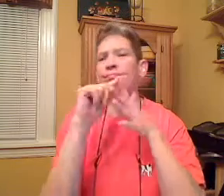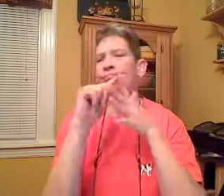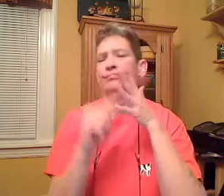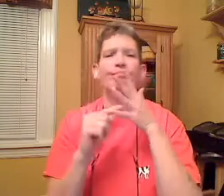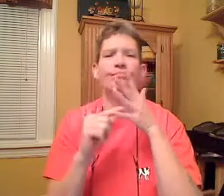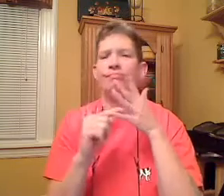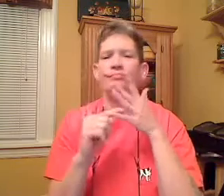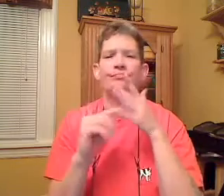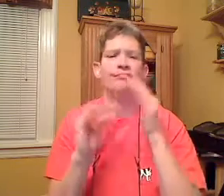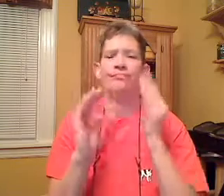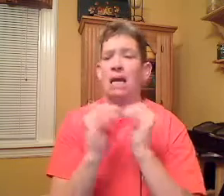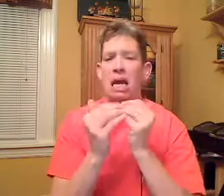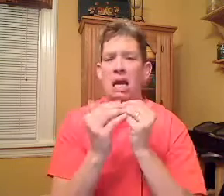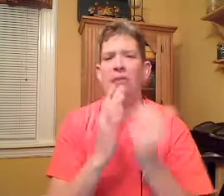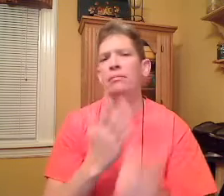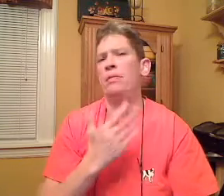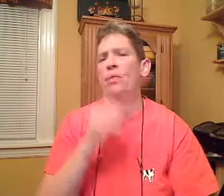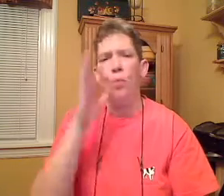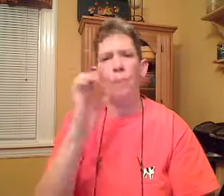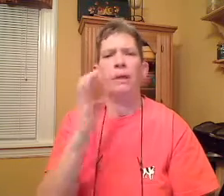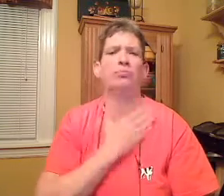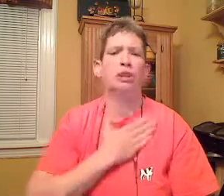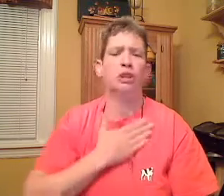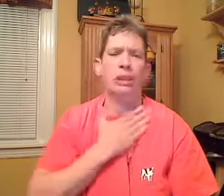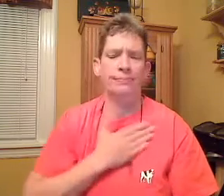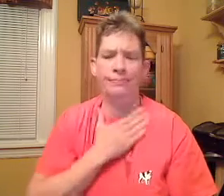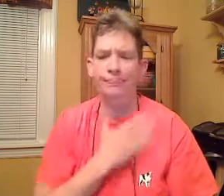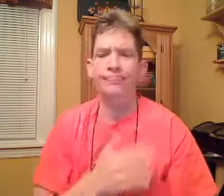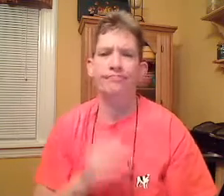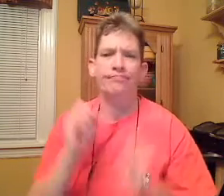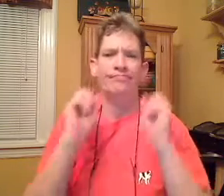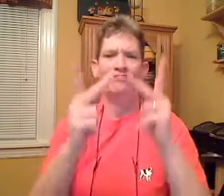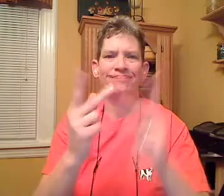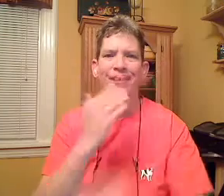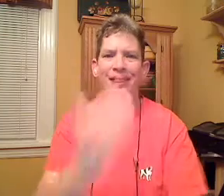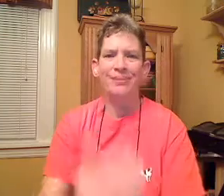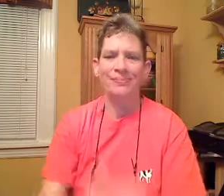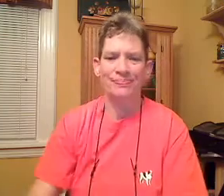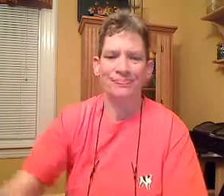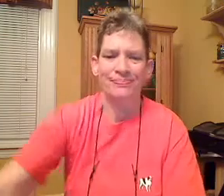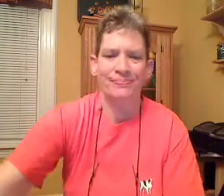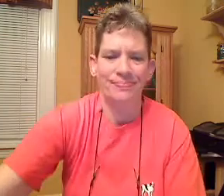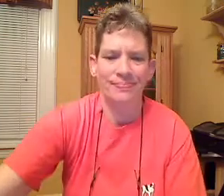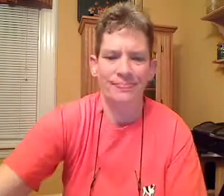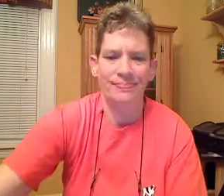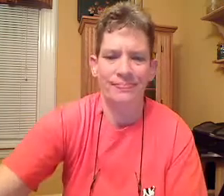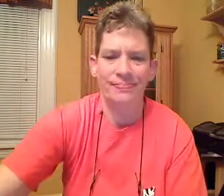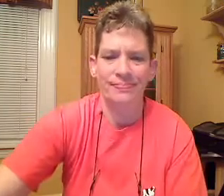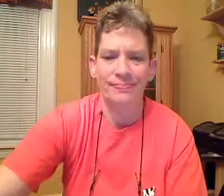and I'm just going to aware of it. For more on the S-Number station, www.sdwell.com. What do you get in the moment for the New York-Number station?